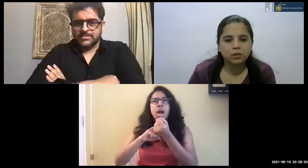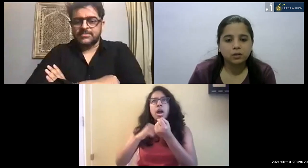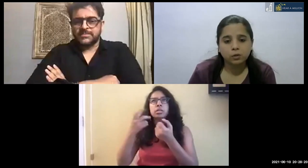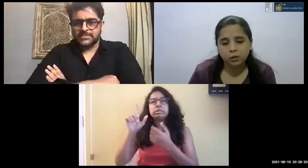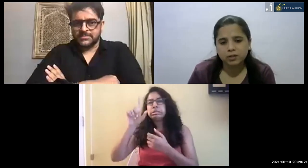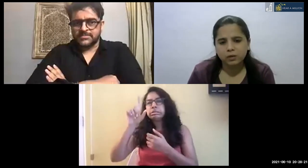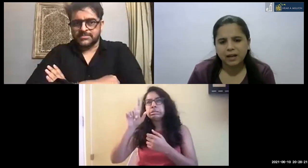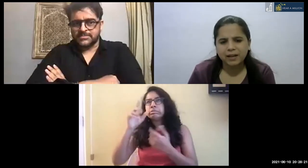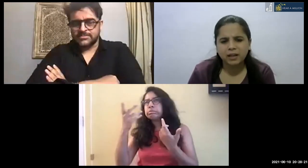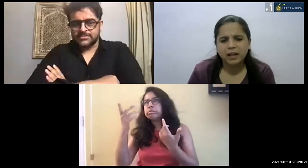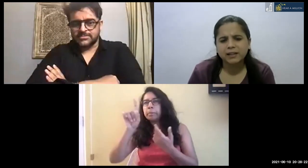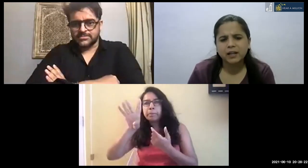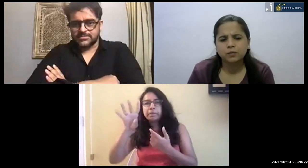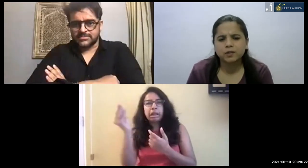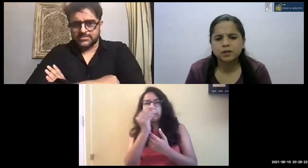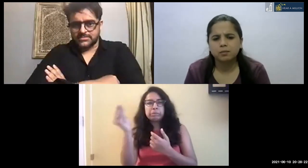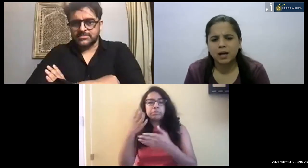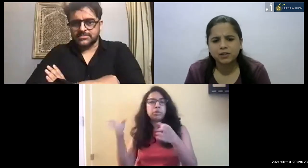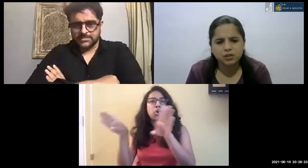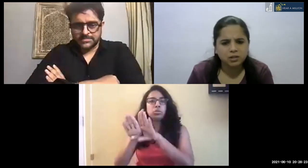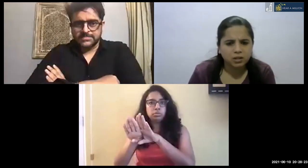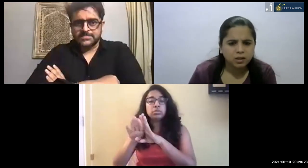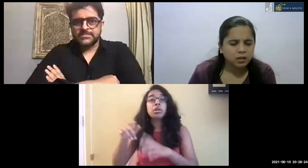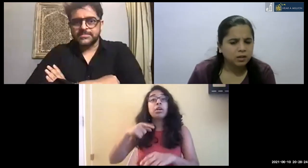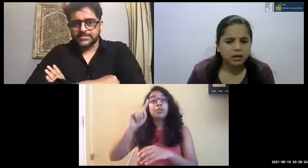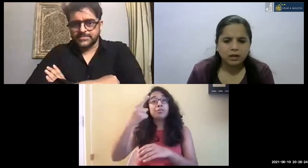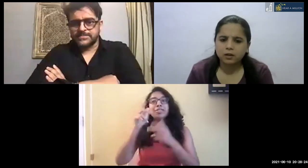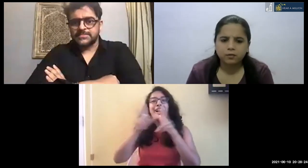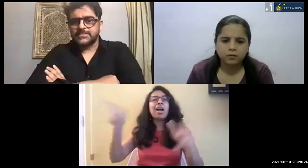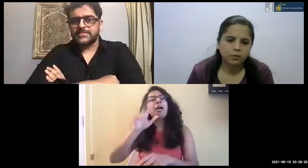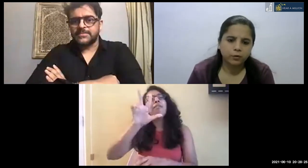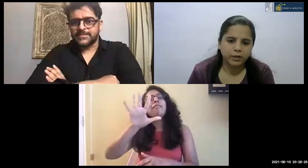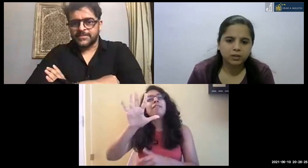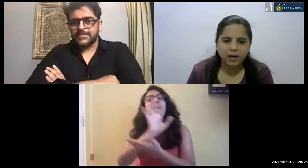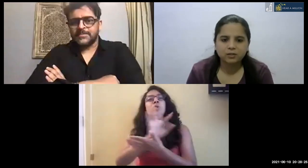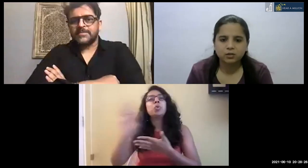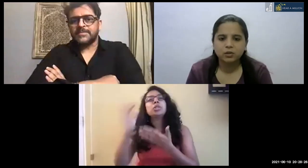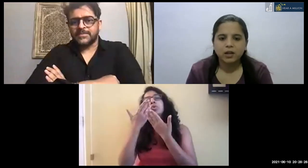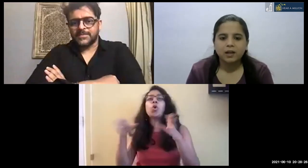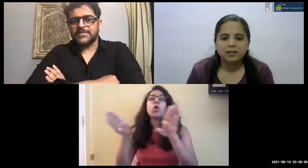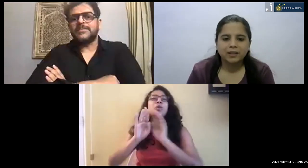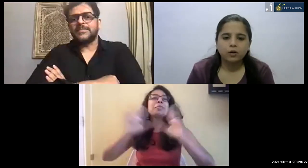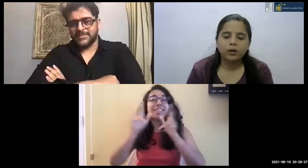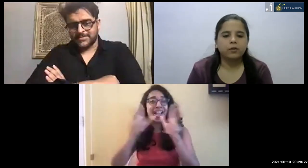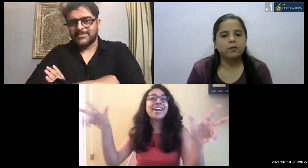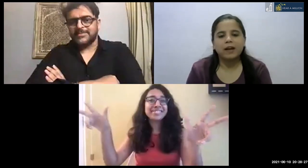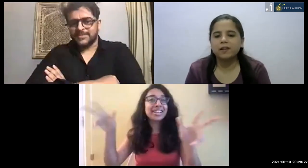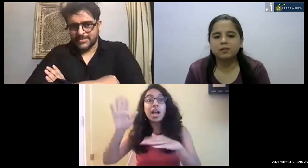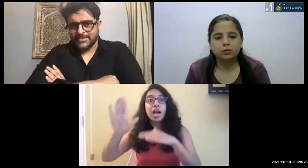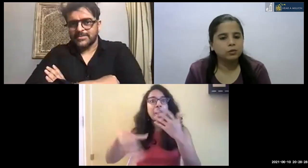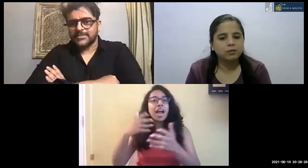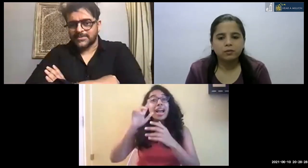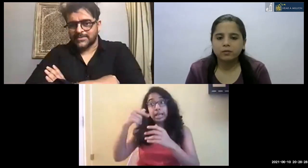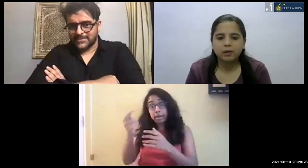the school closed down, I think it was in March, from 14th March. So they said, okay, for 5